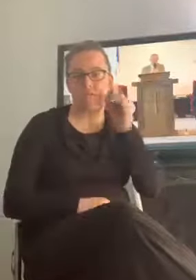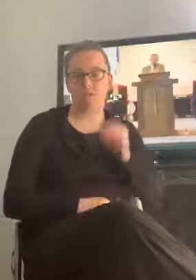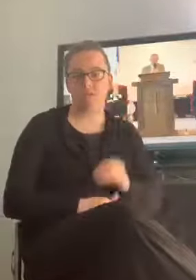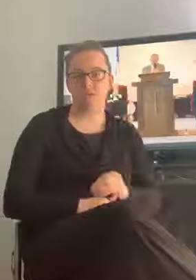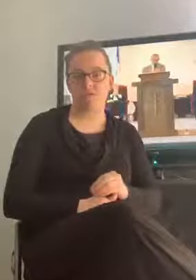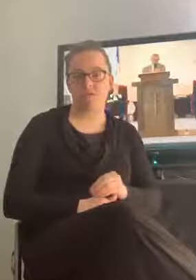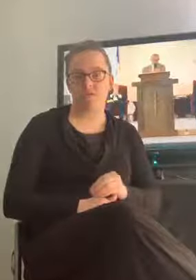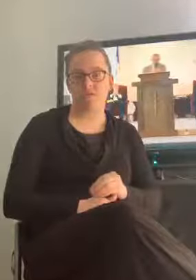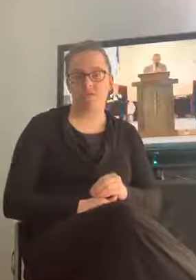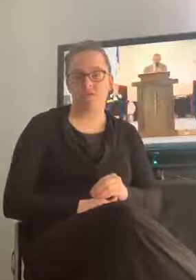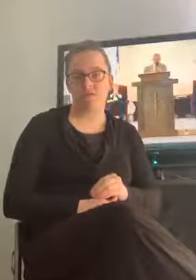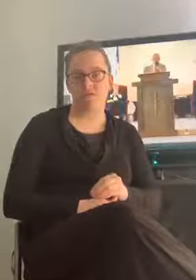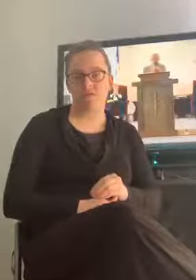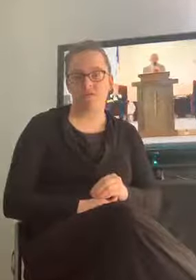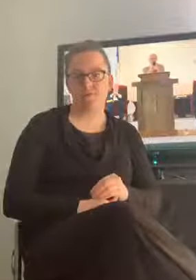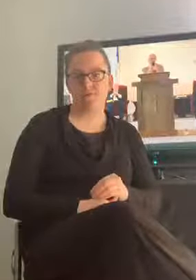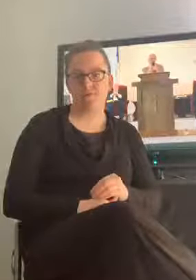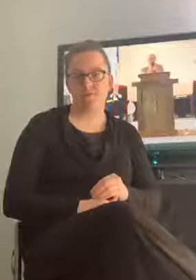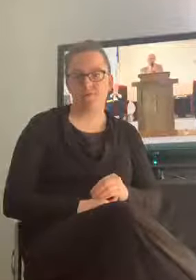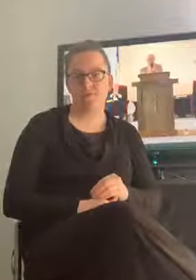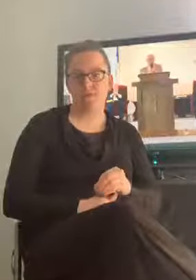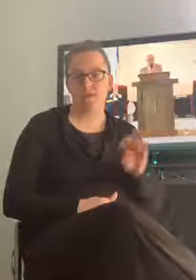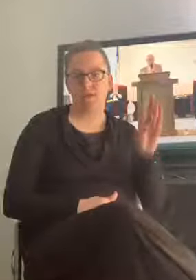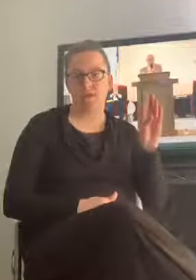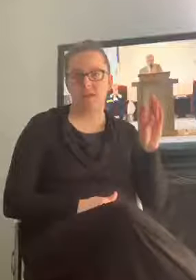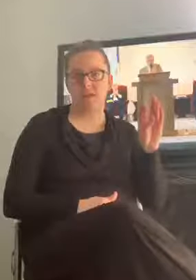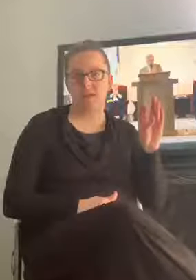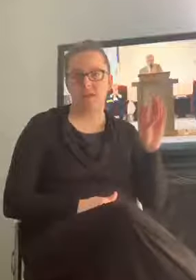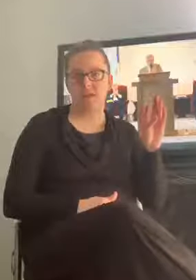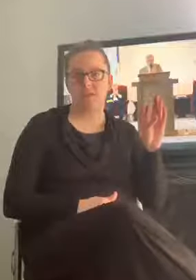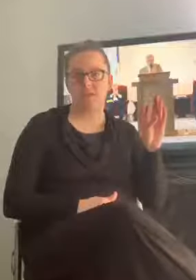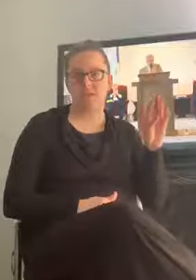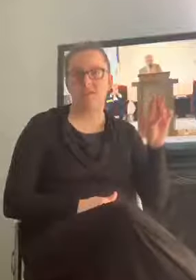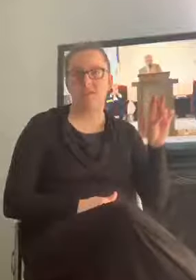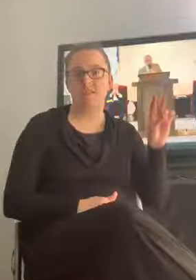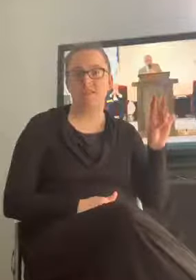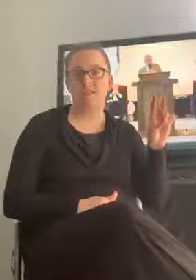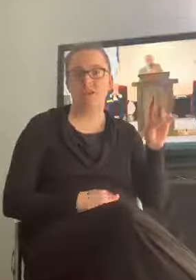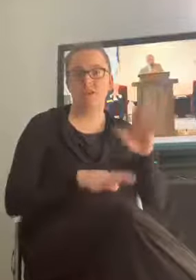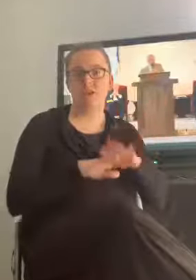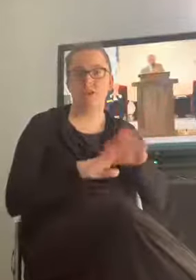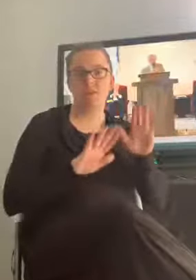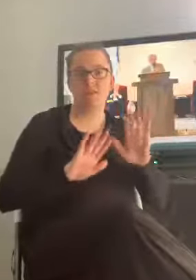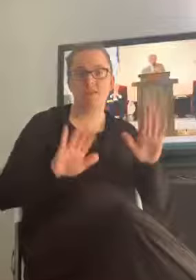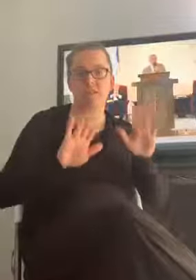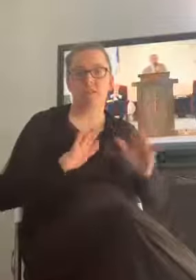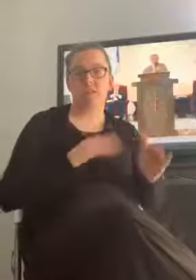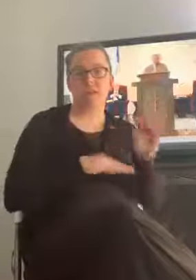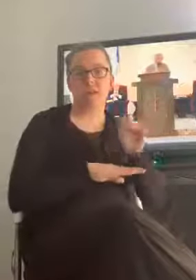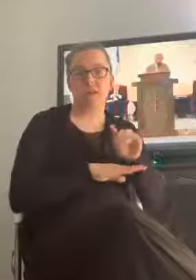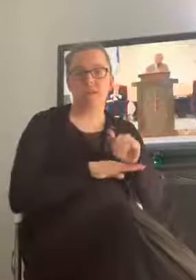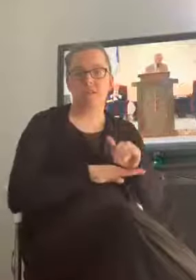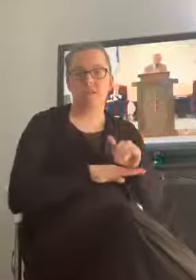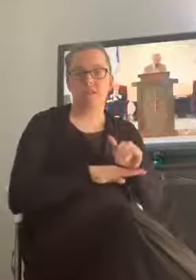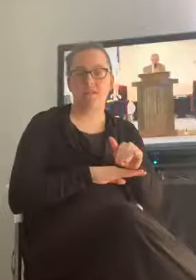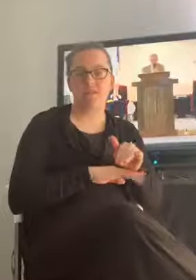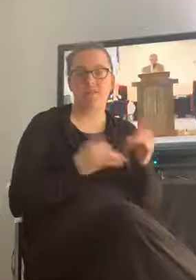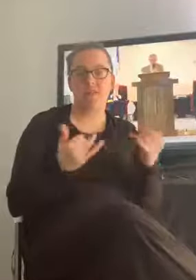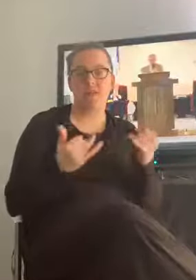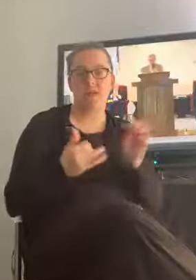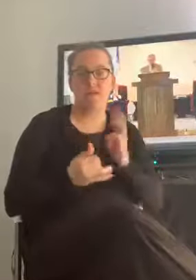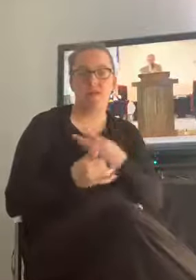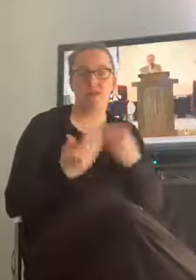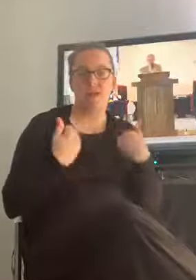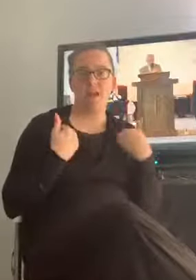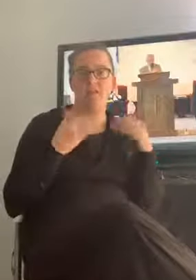the privacy of his home at 7 o'clock on Sunday evening. So we want you to know that we are going to have